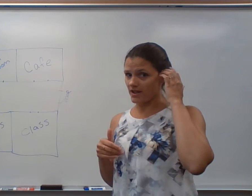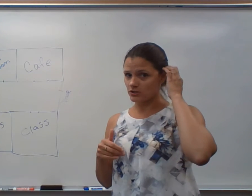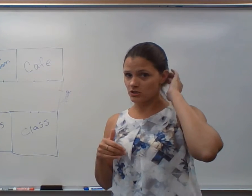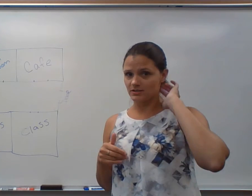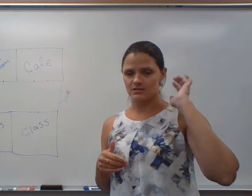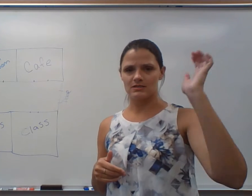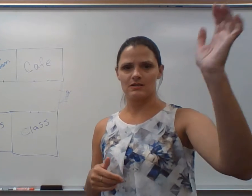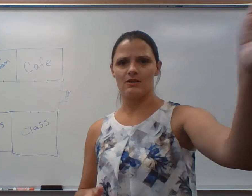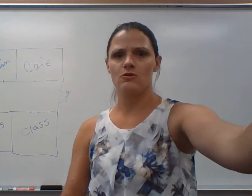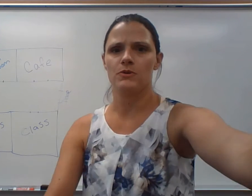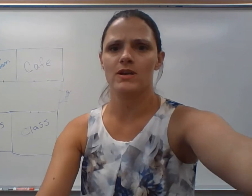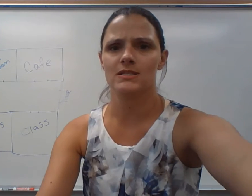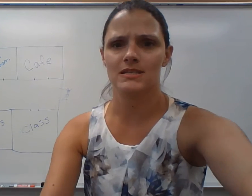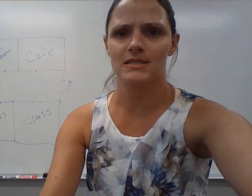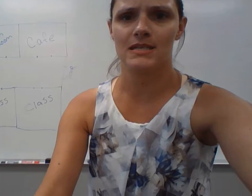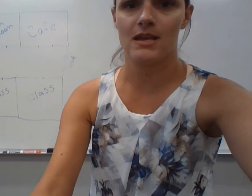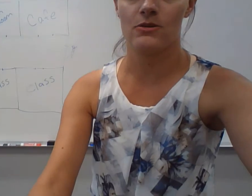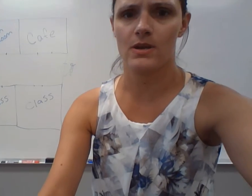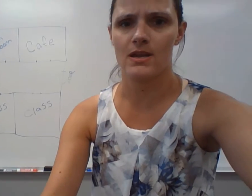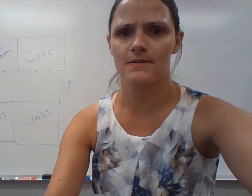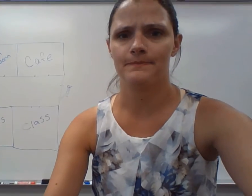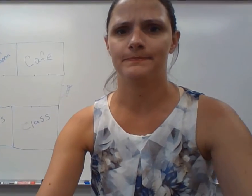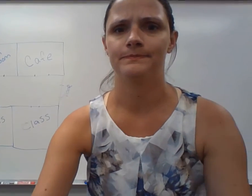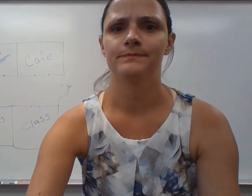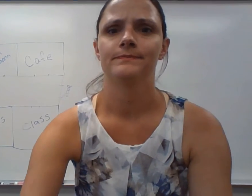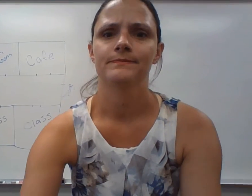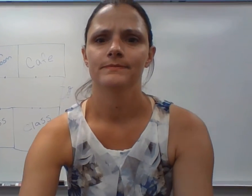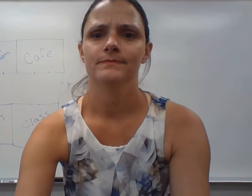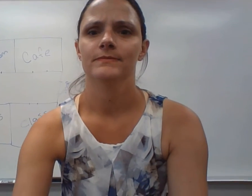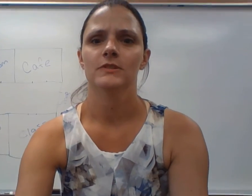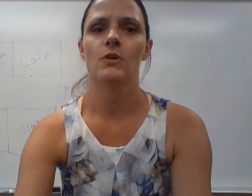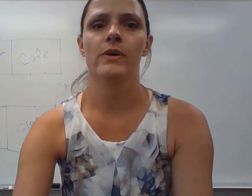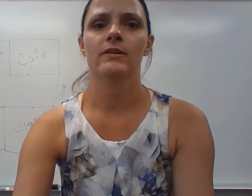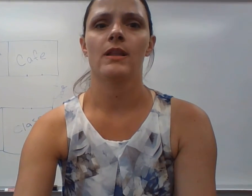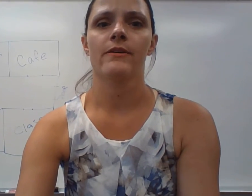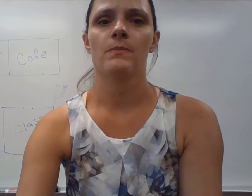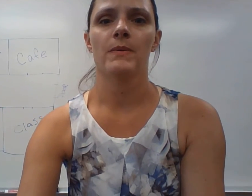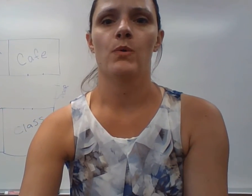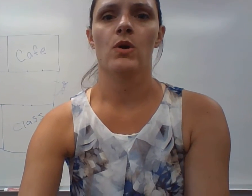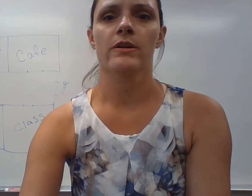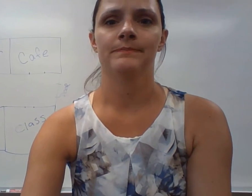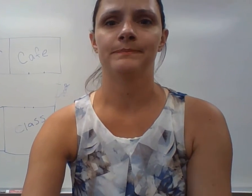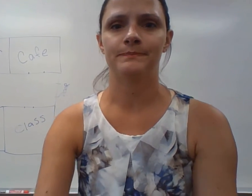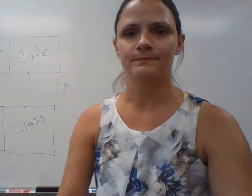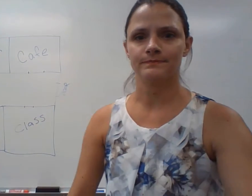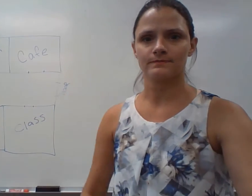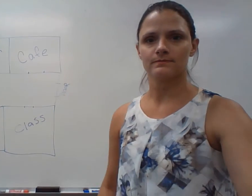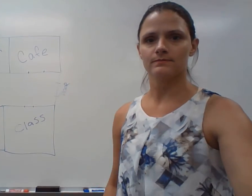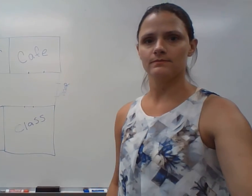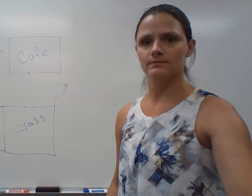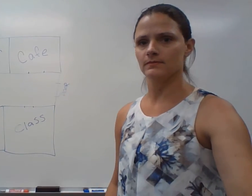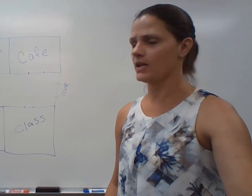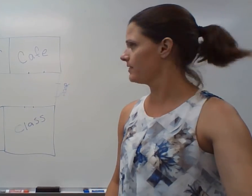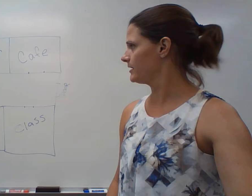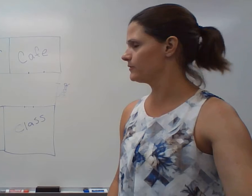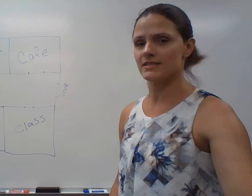directions. I hope you guys can see that okay. There's a weird glare on my board. I think you can see